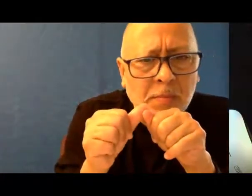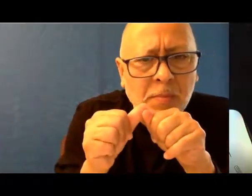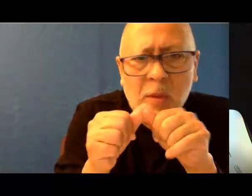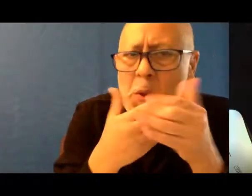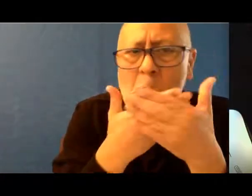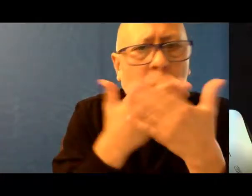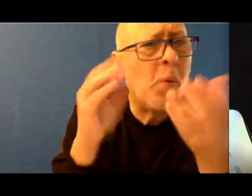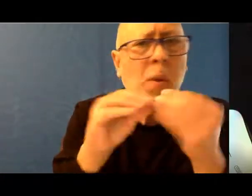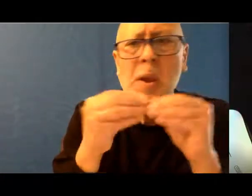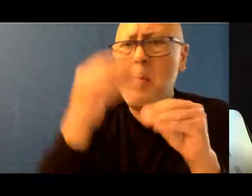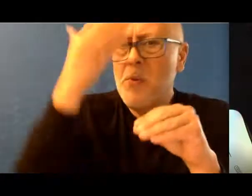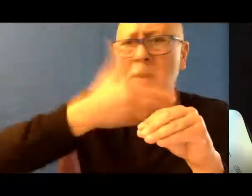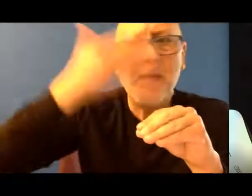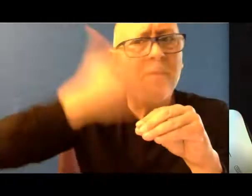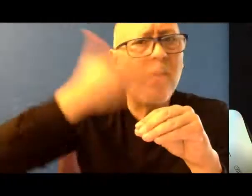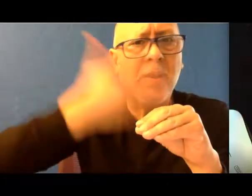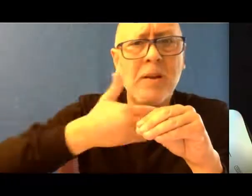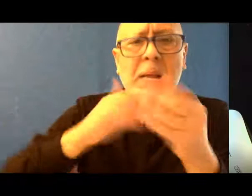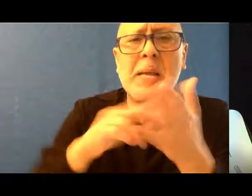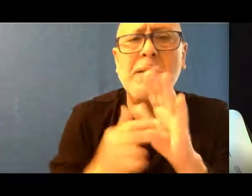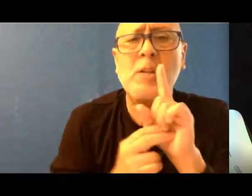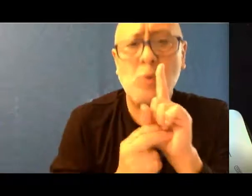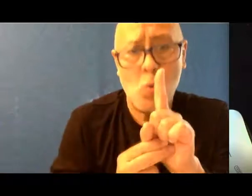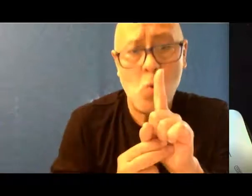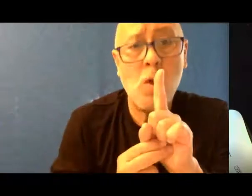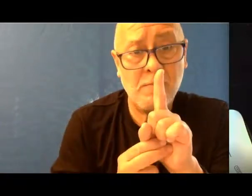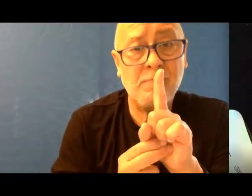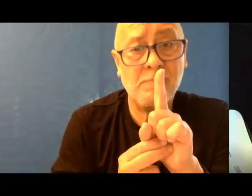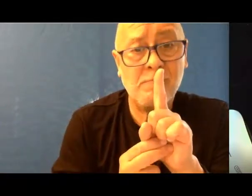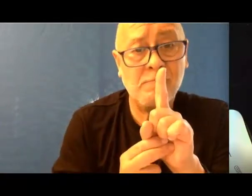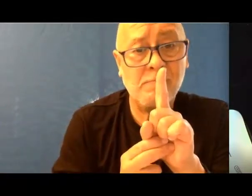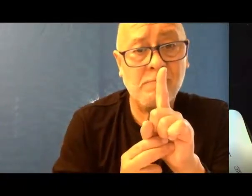number in front of it, so it really means there's a 1 there.